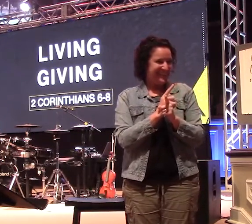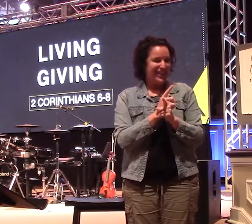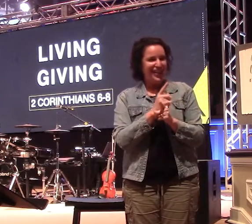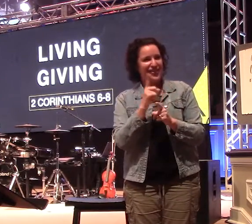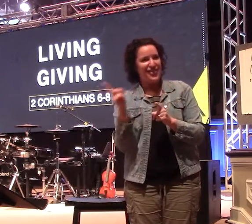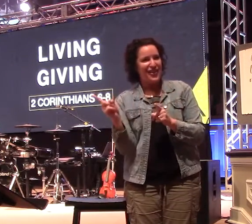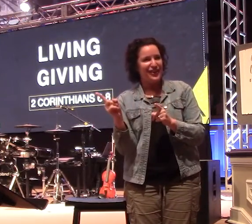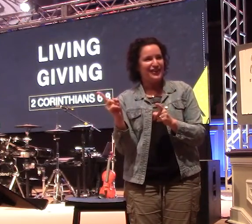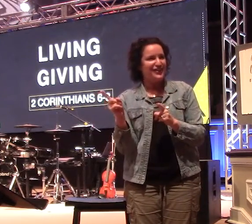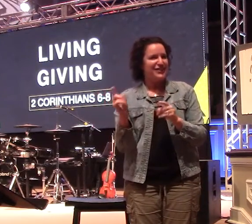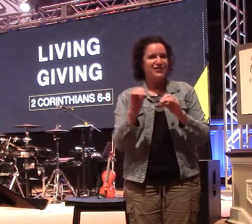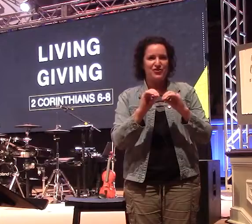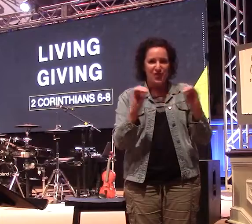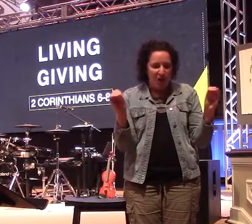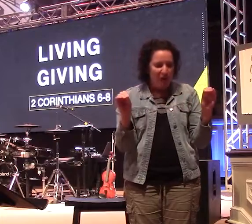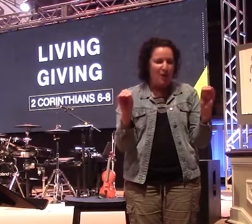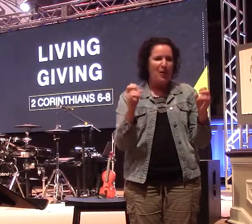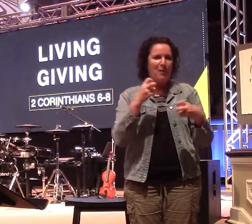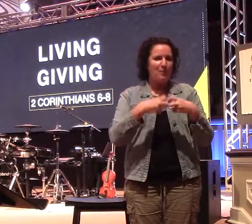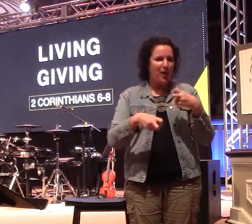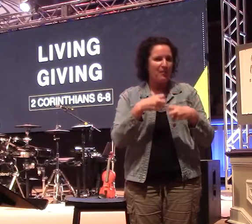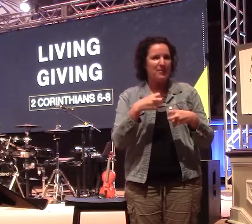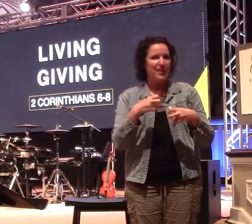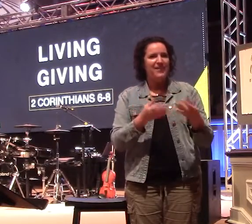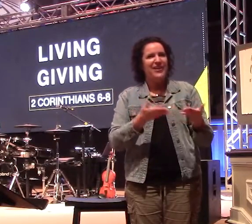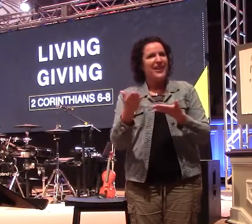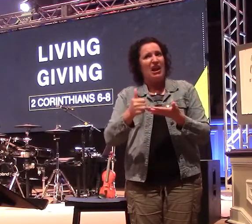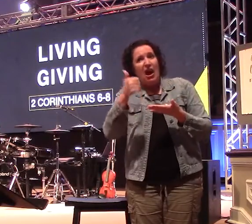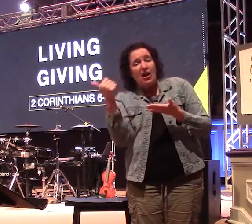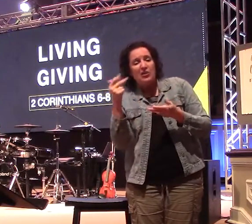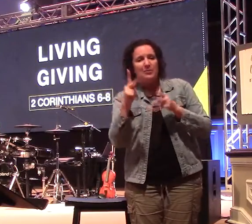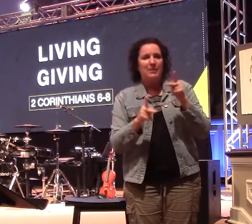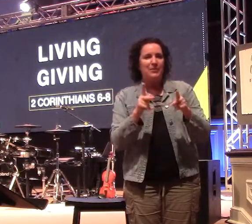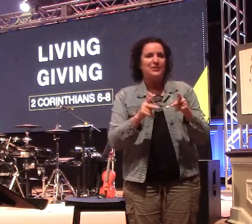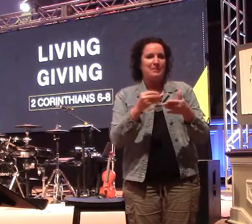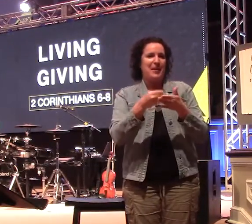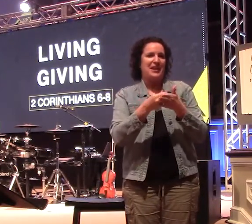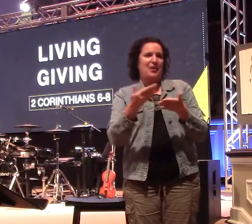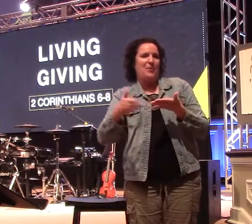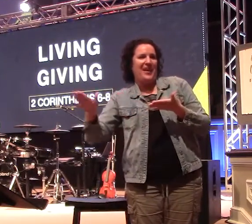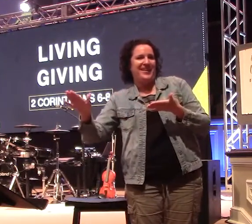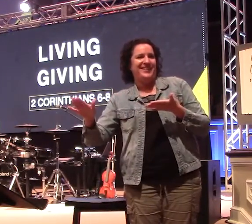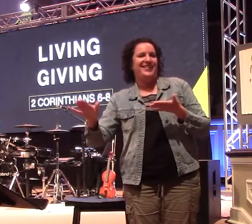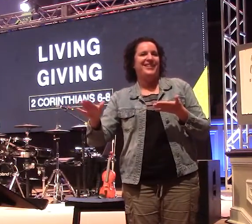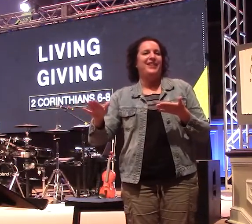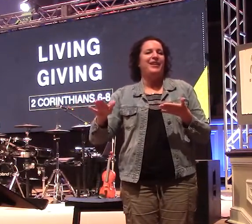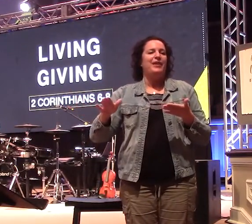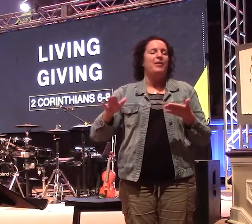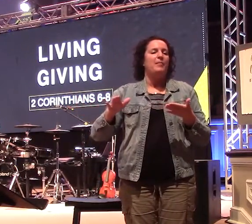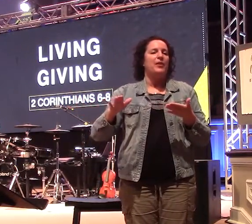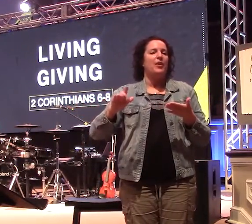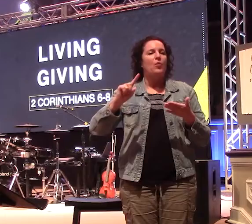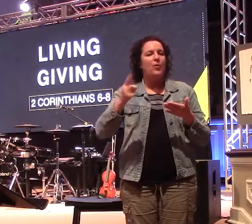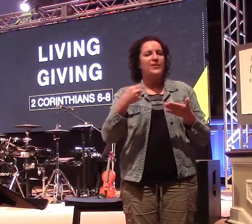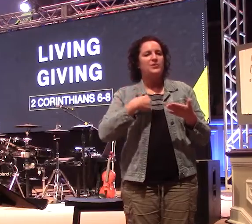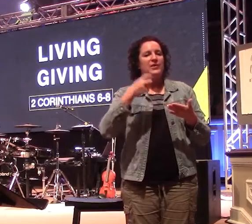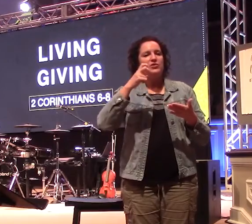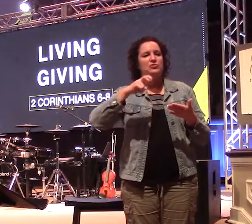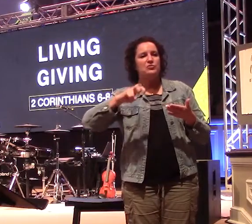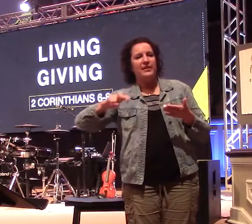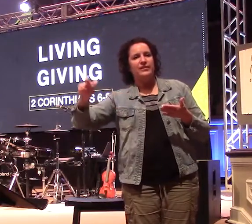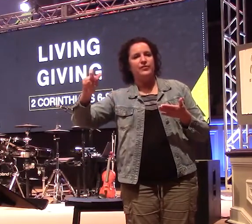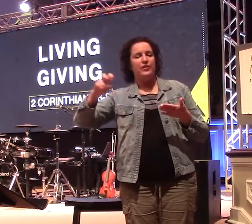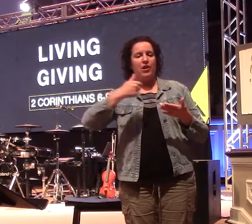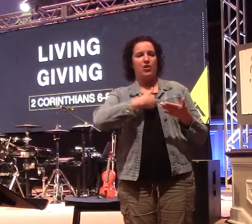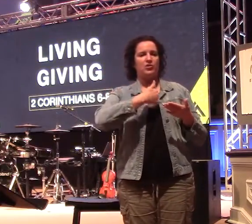There is no problem in giving other people's money away. And here's the deal. Once we transfer ownership